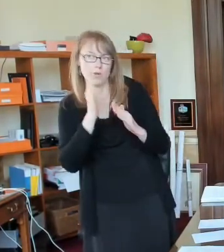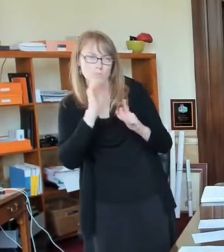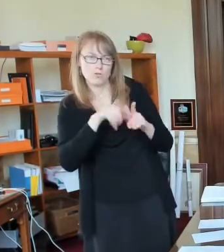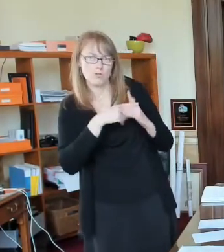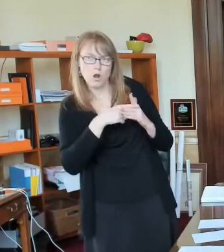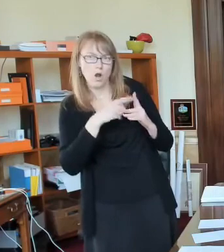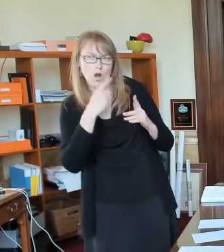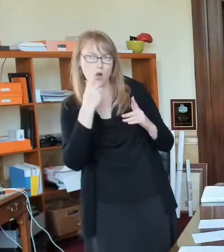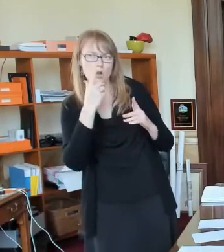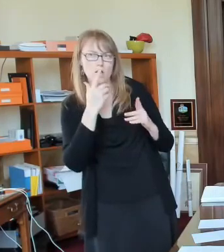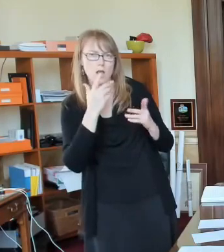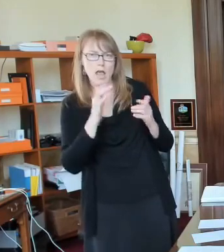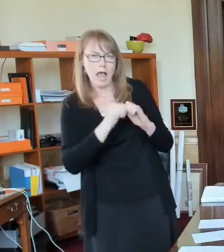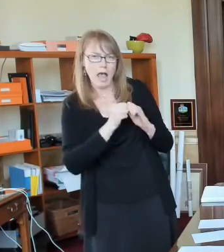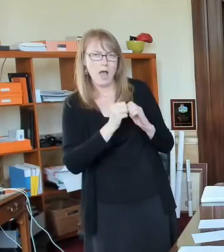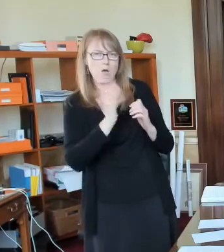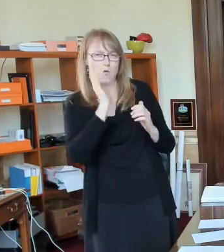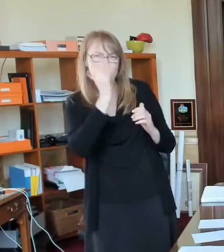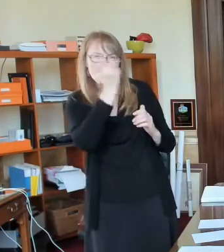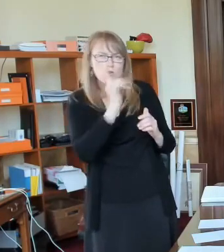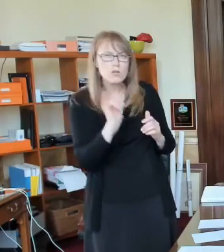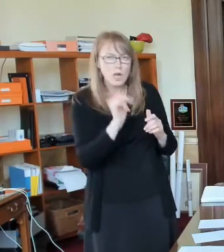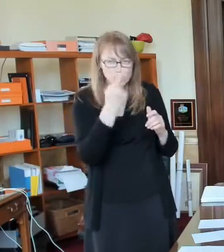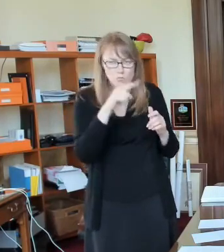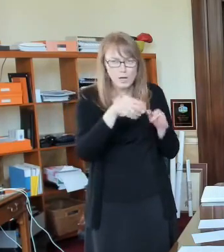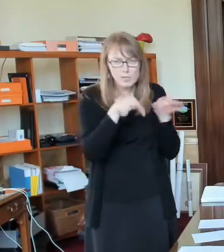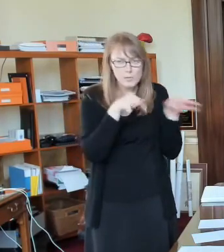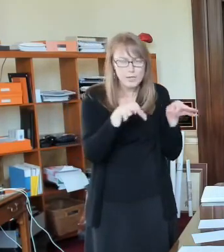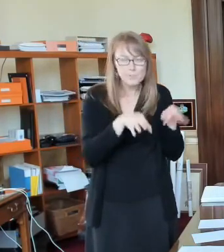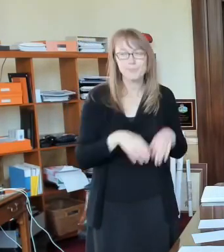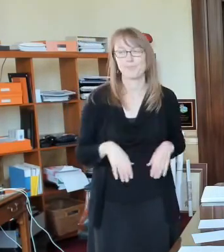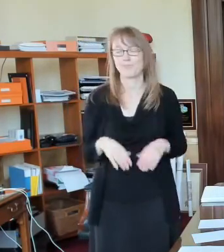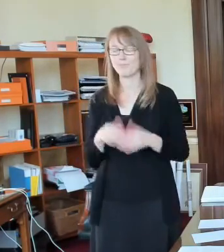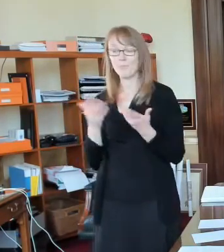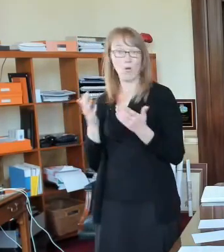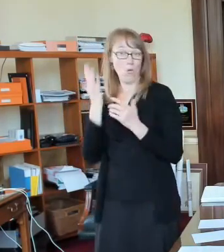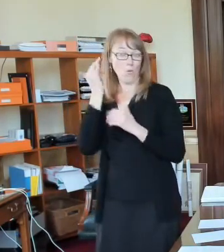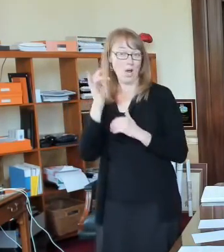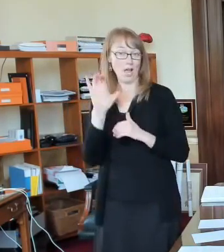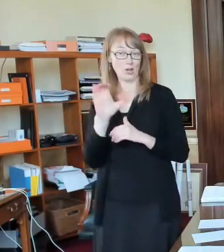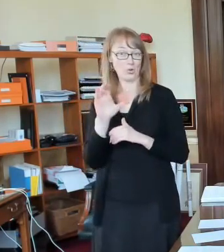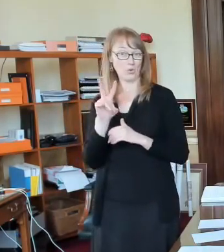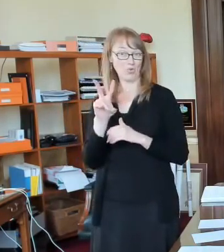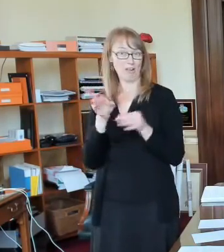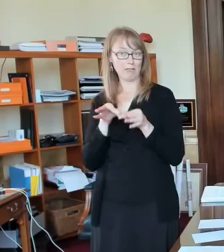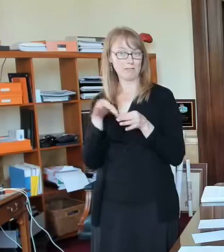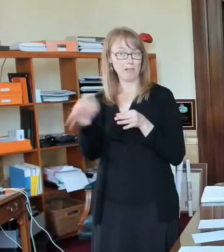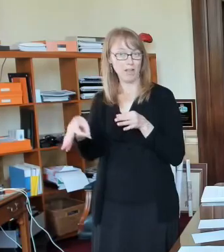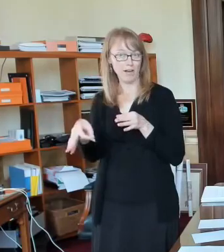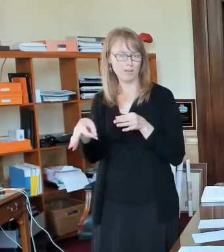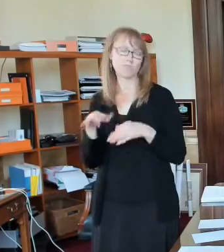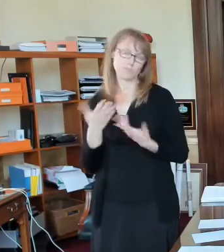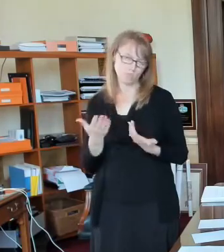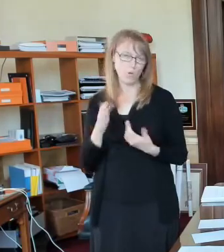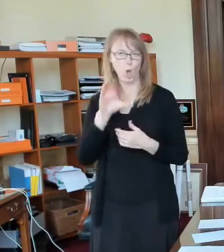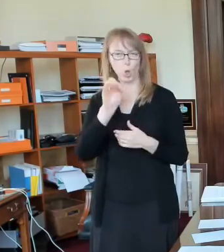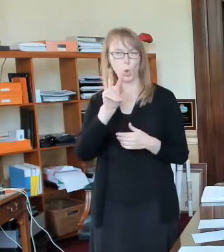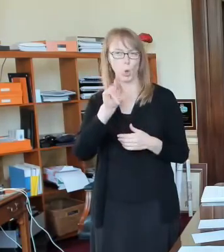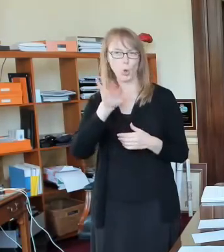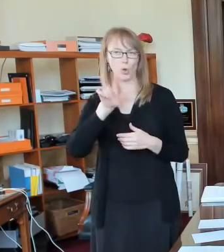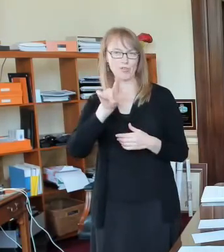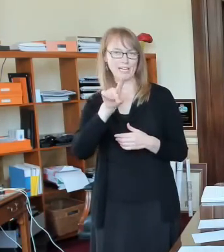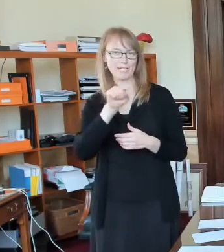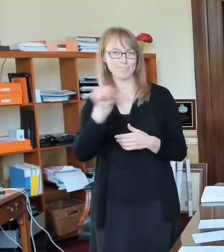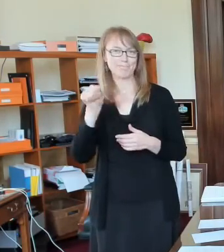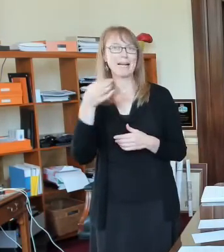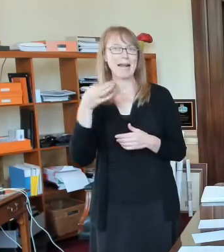we were in the process back in February and March of awarding the contract to